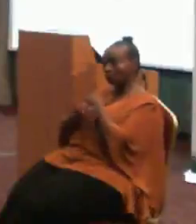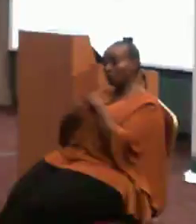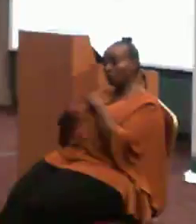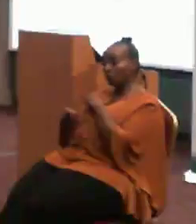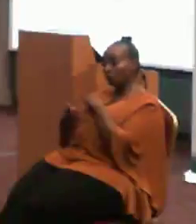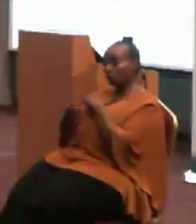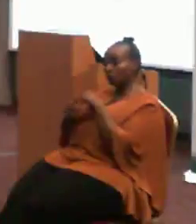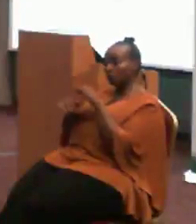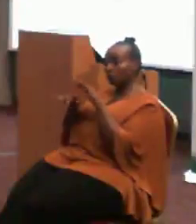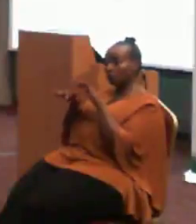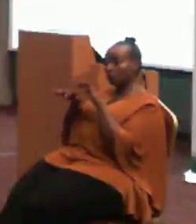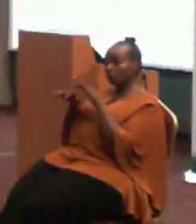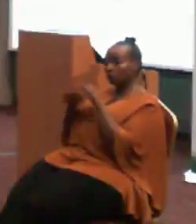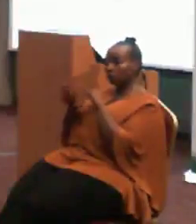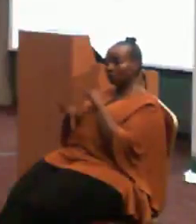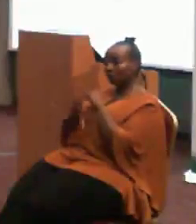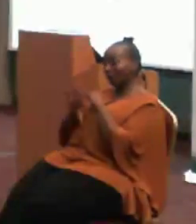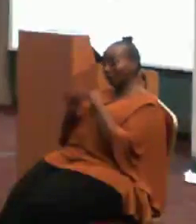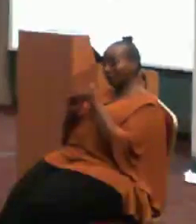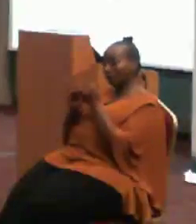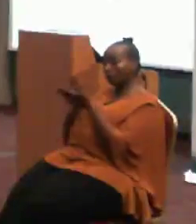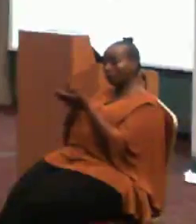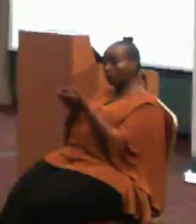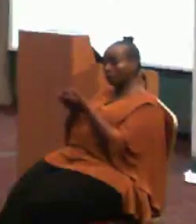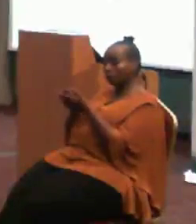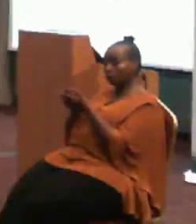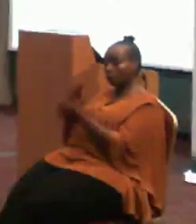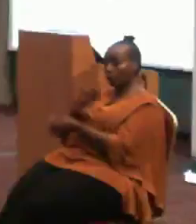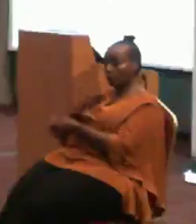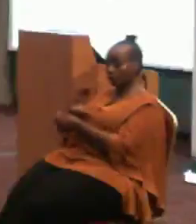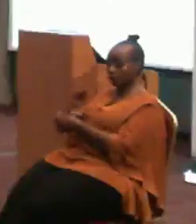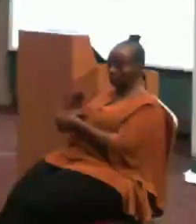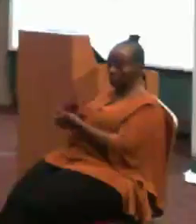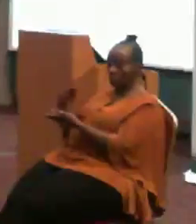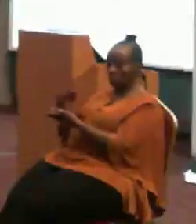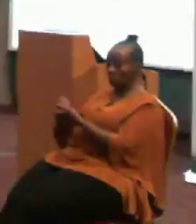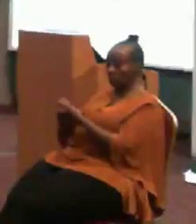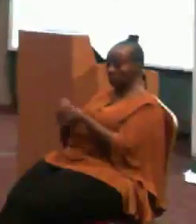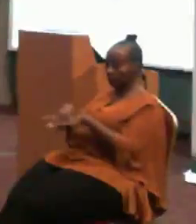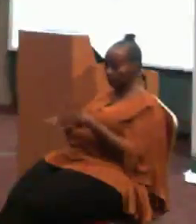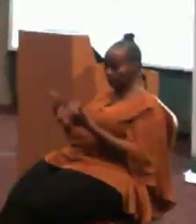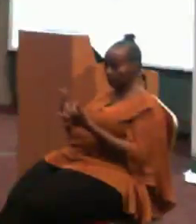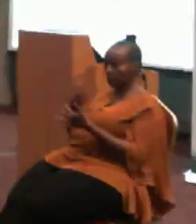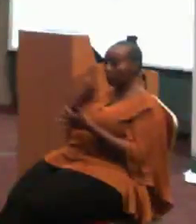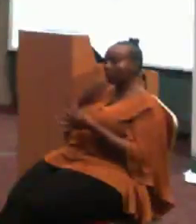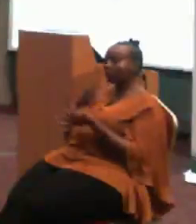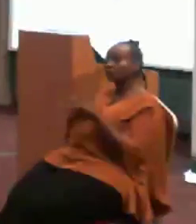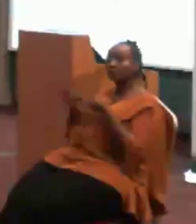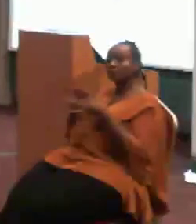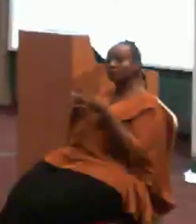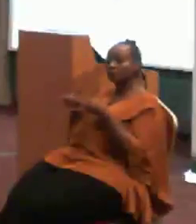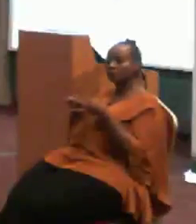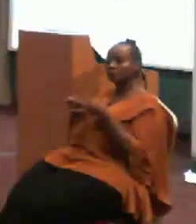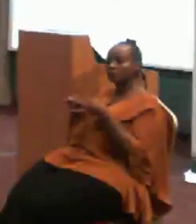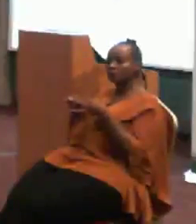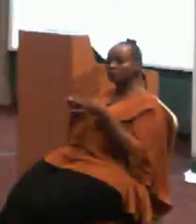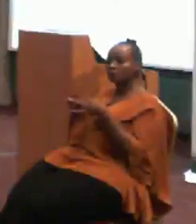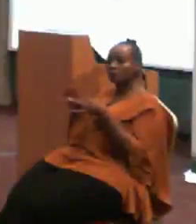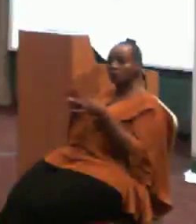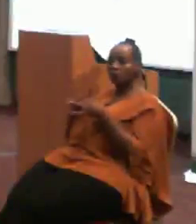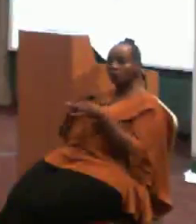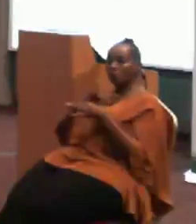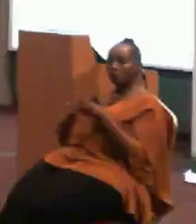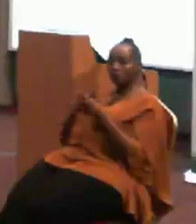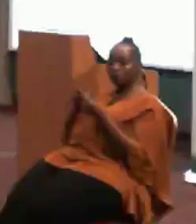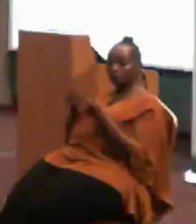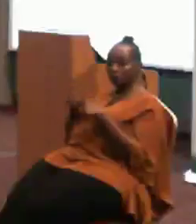not taxpayers, South Africa is paying for those customers that are not paying. So please explain why this is not double counting, and